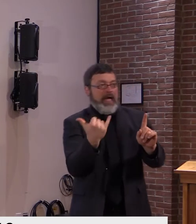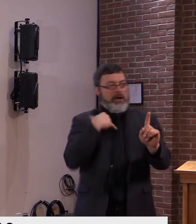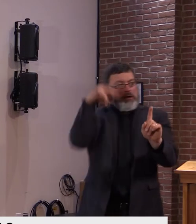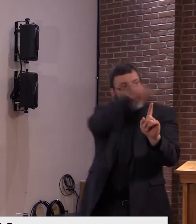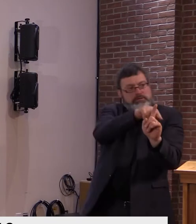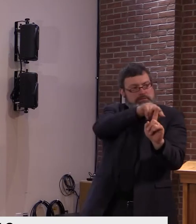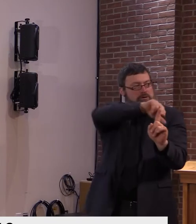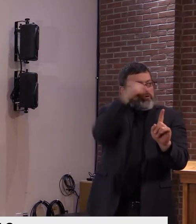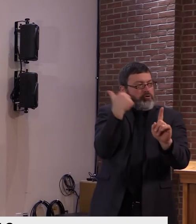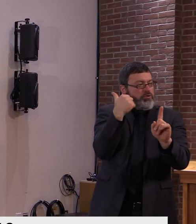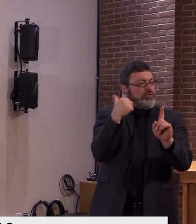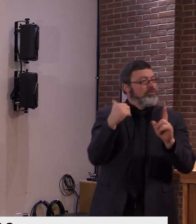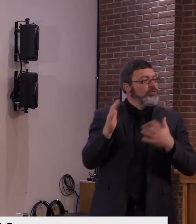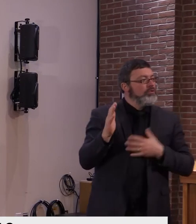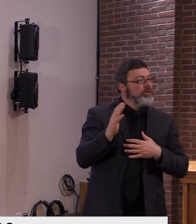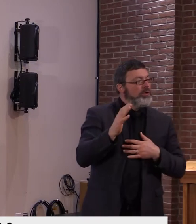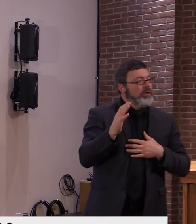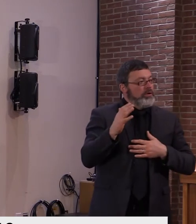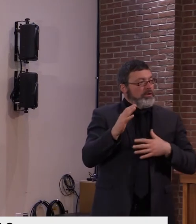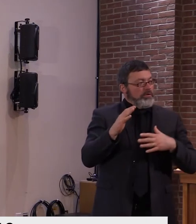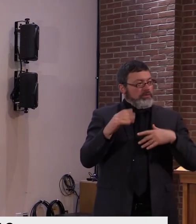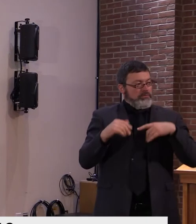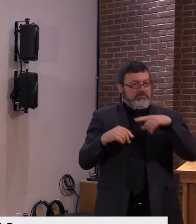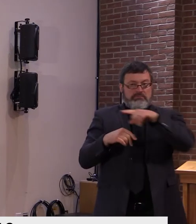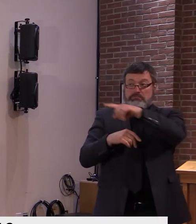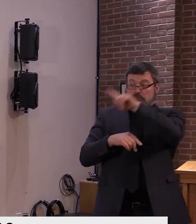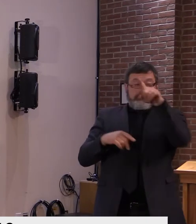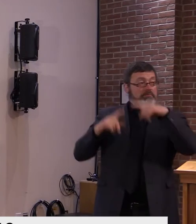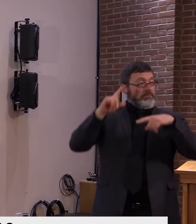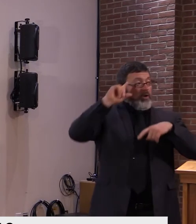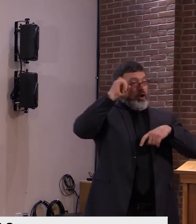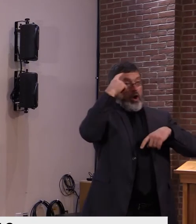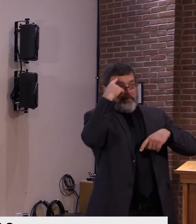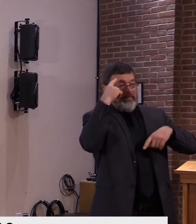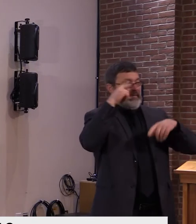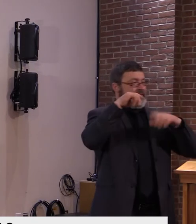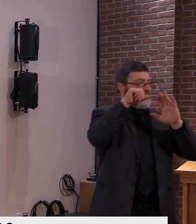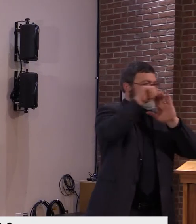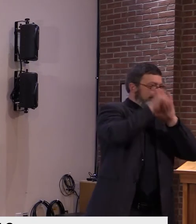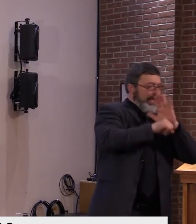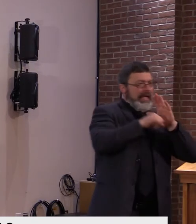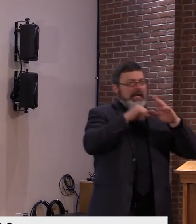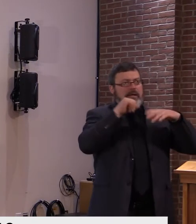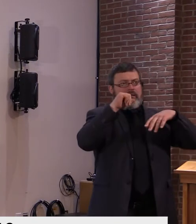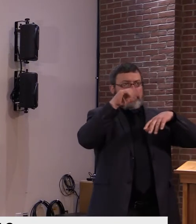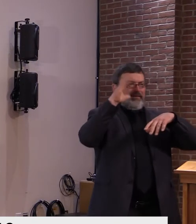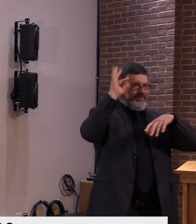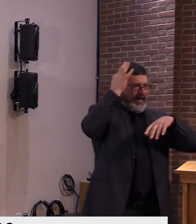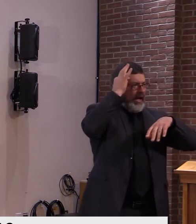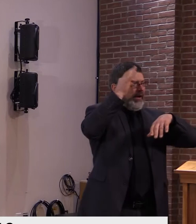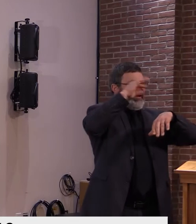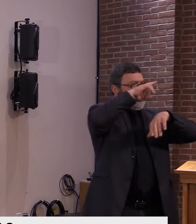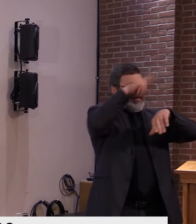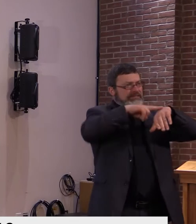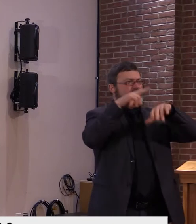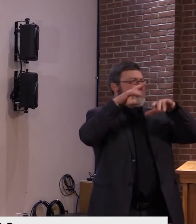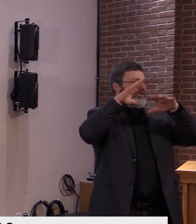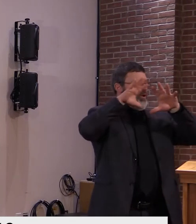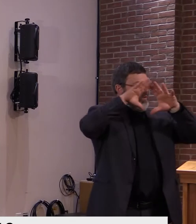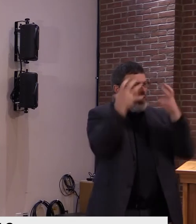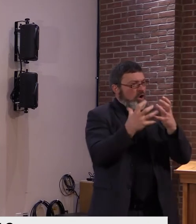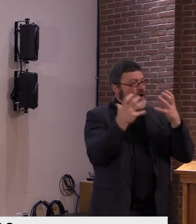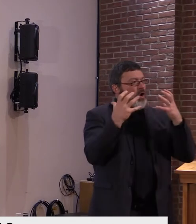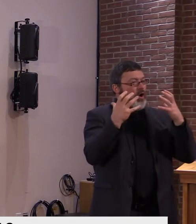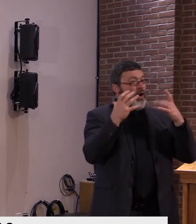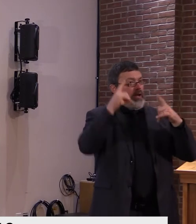governments, whether they be state, national, international, maybe having similar expectations. And if you get off